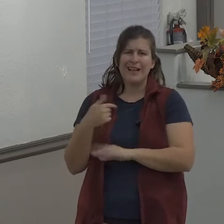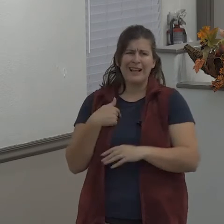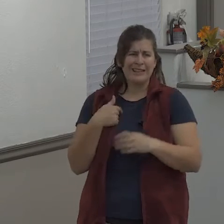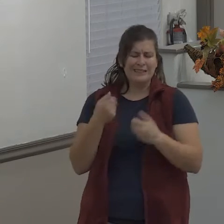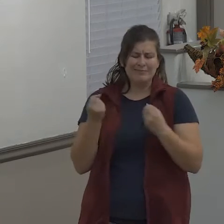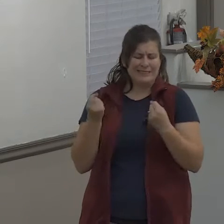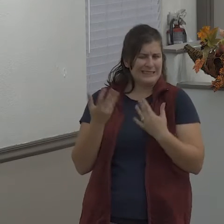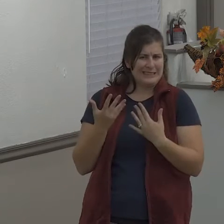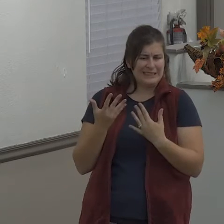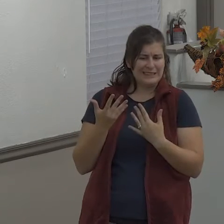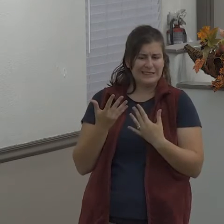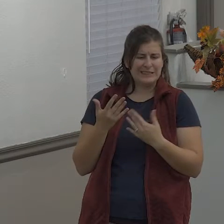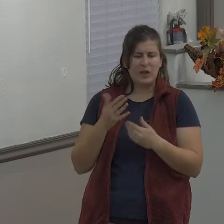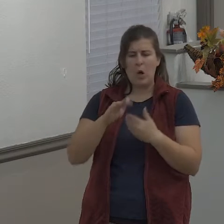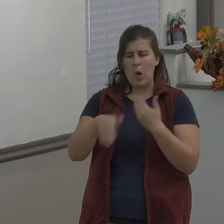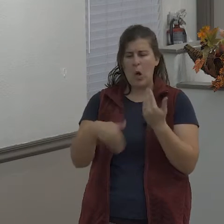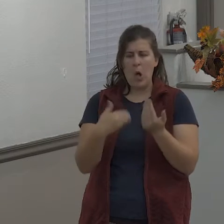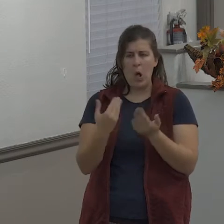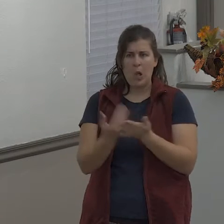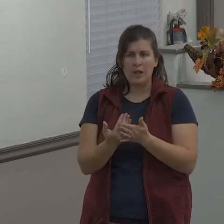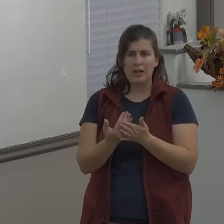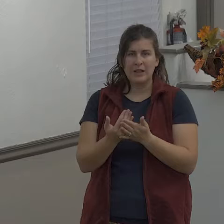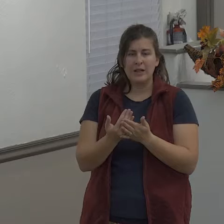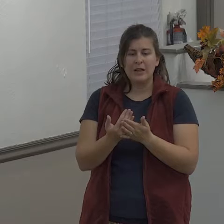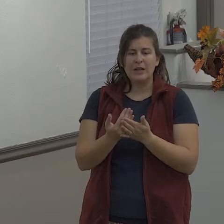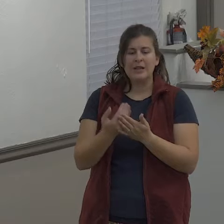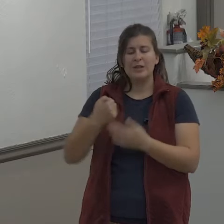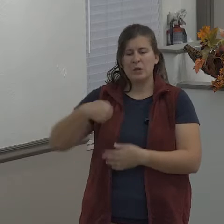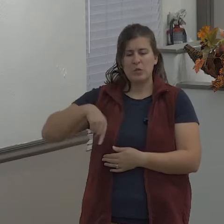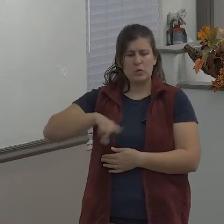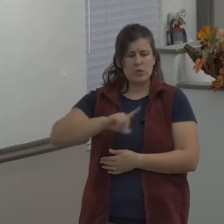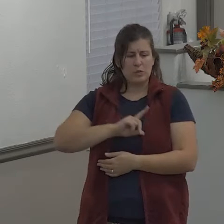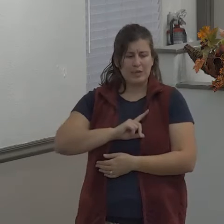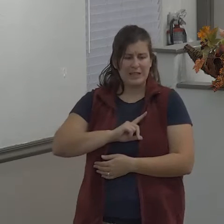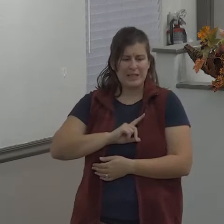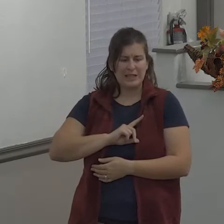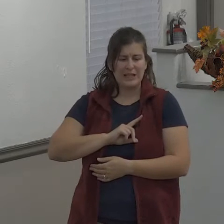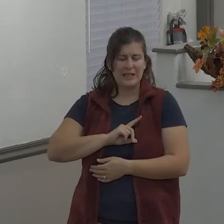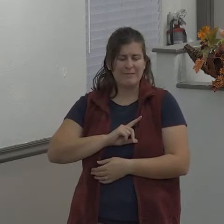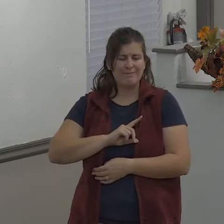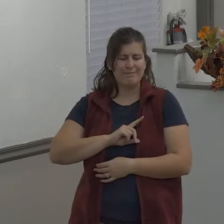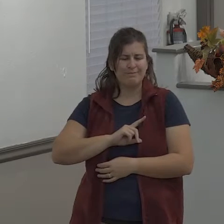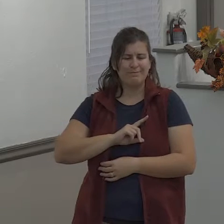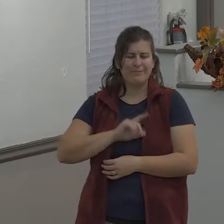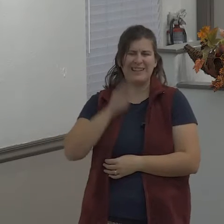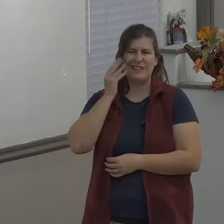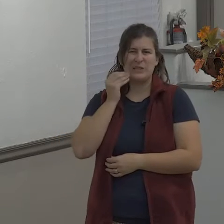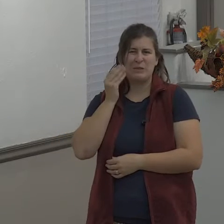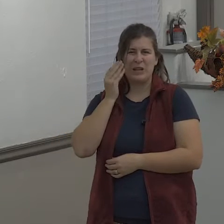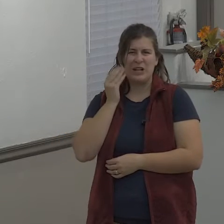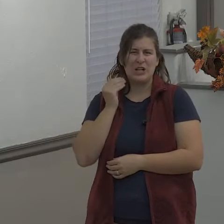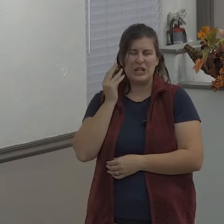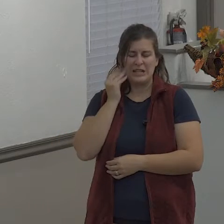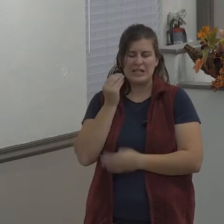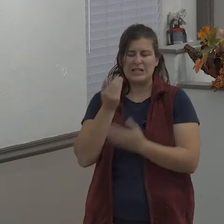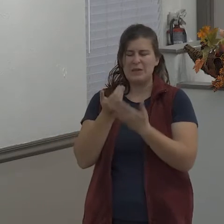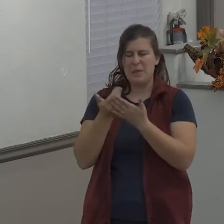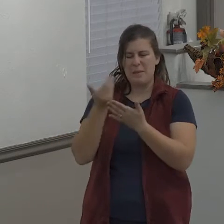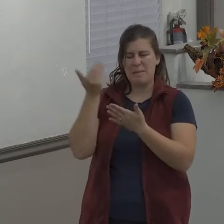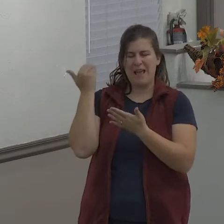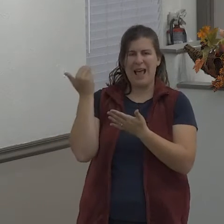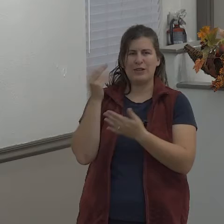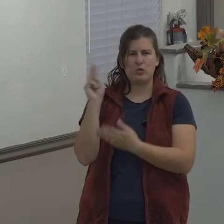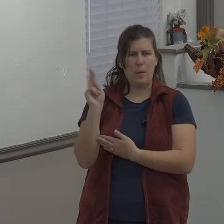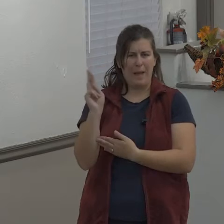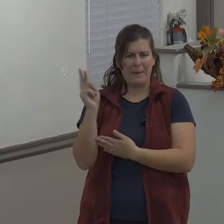I fear what we went through with the last Republican